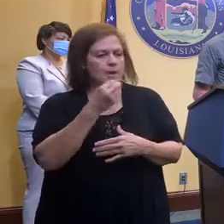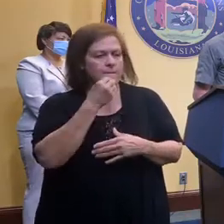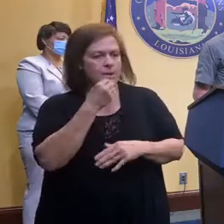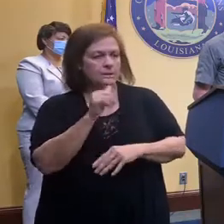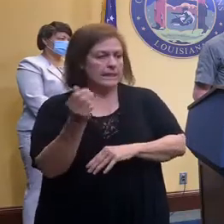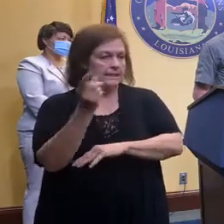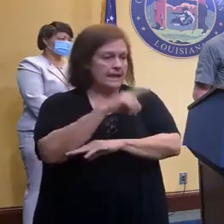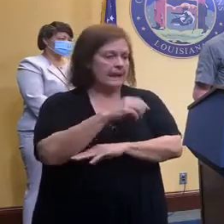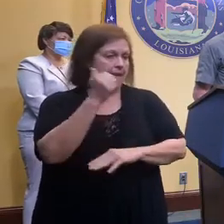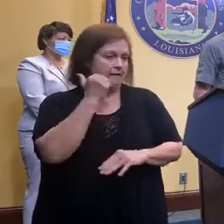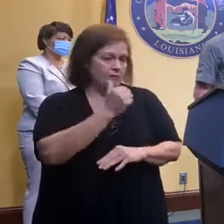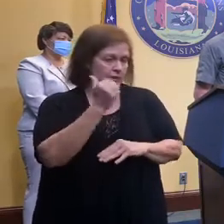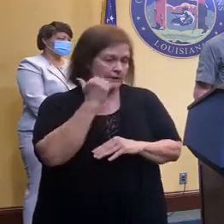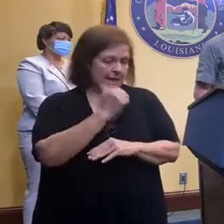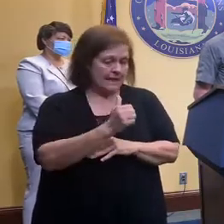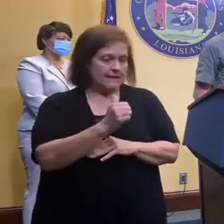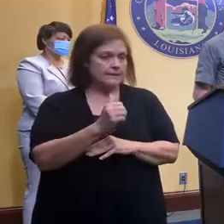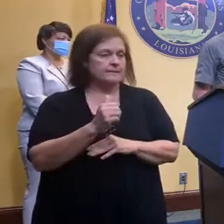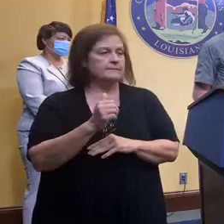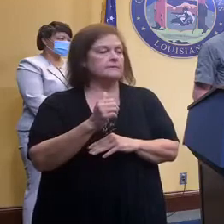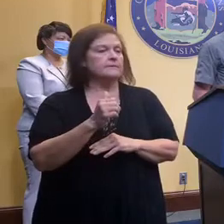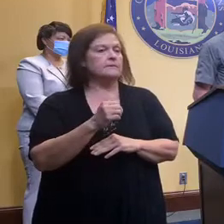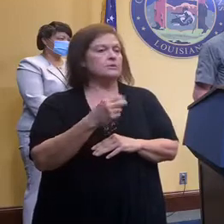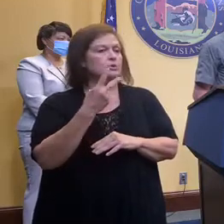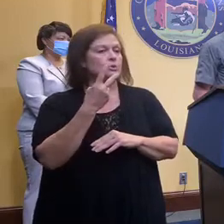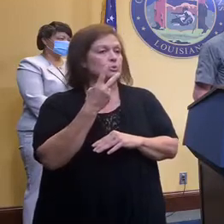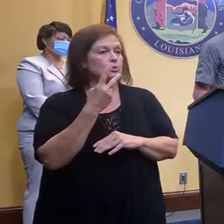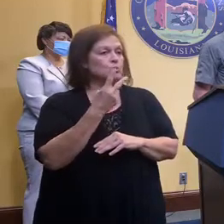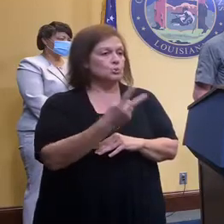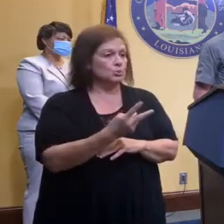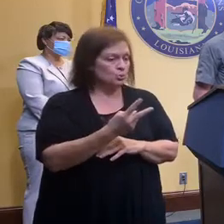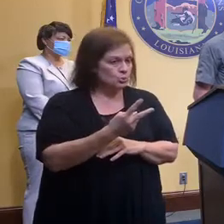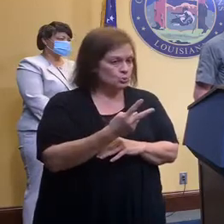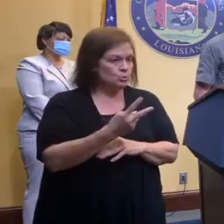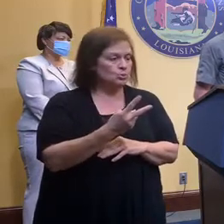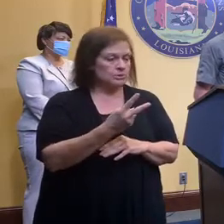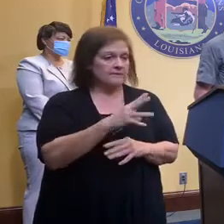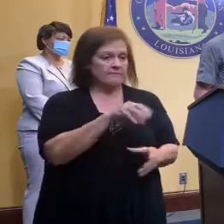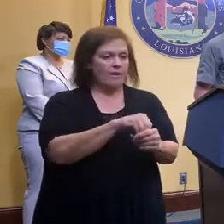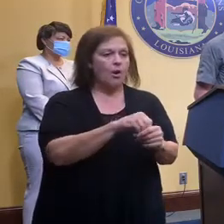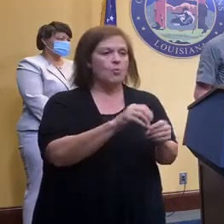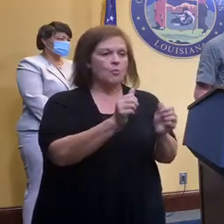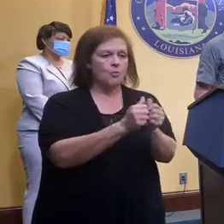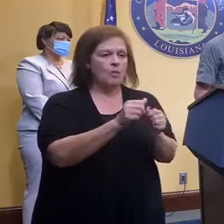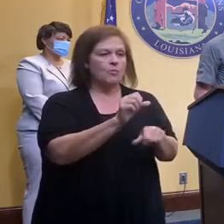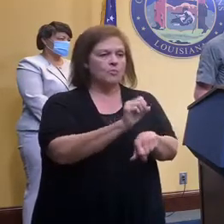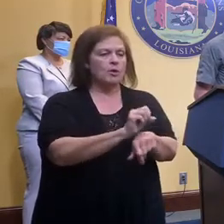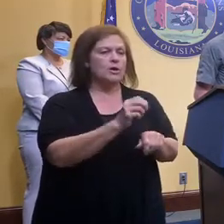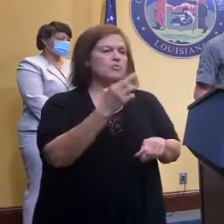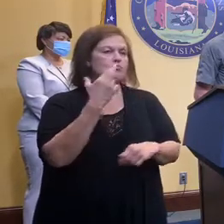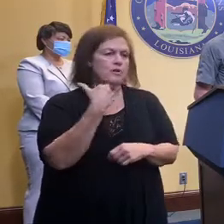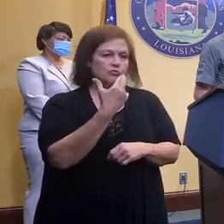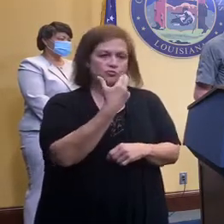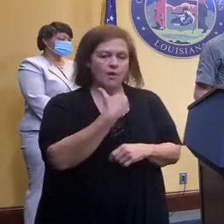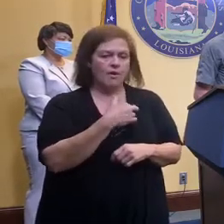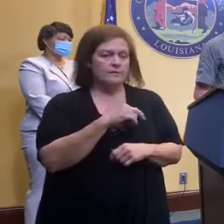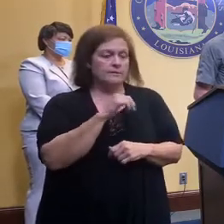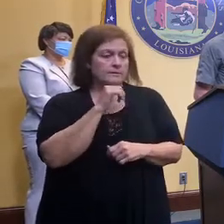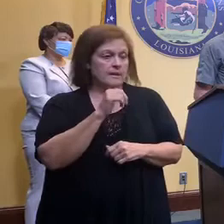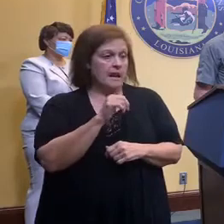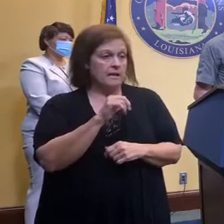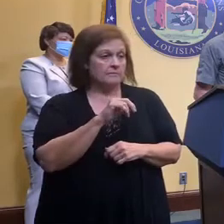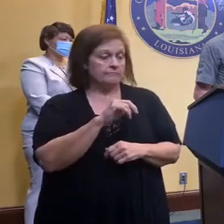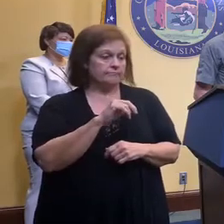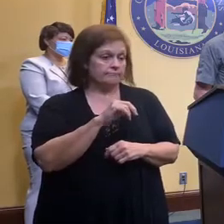day, every day of the week, 2, involve the restaurants in this somehow, our restaurant industry. It's not going to make